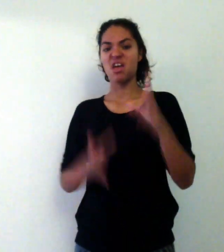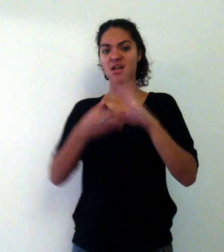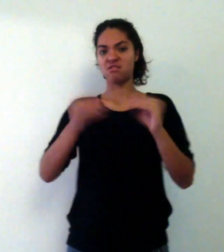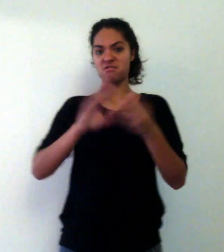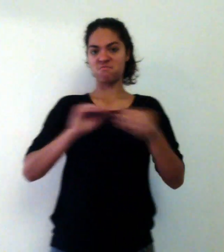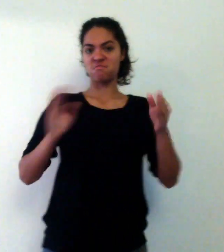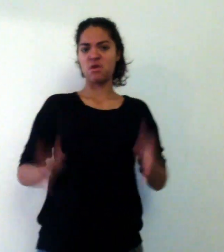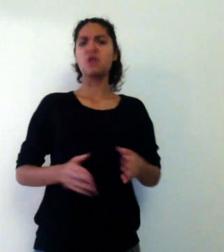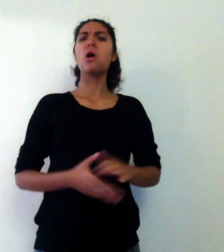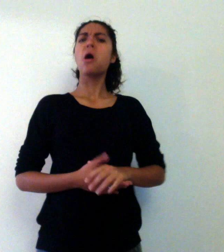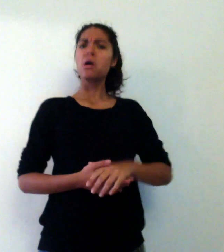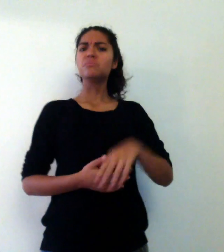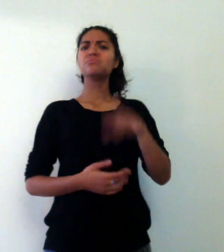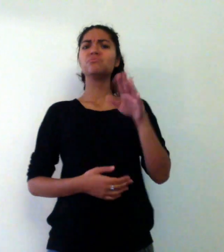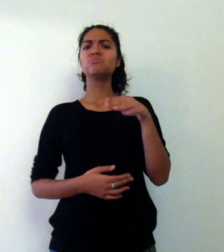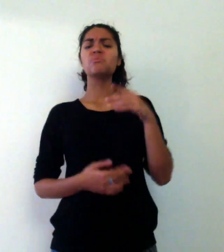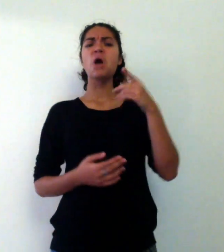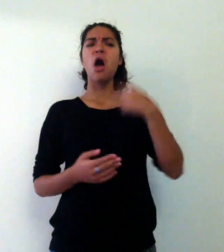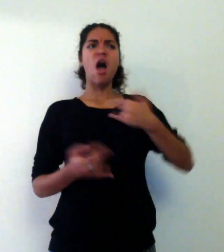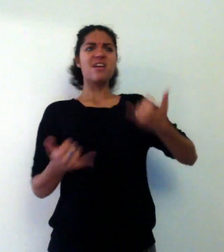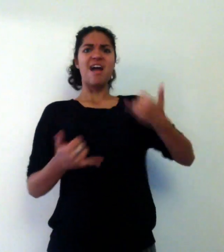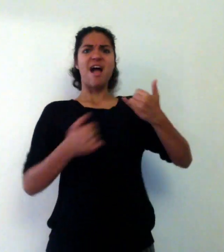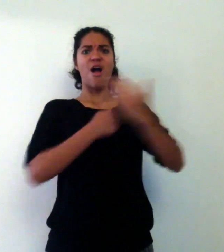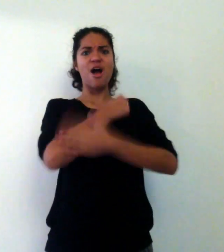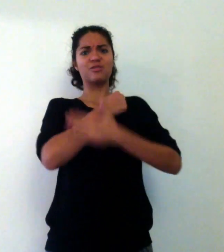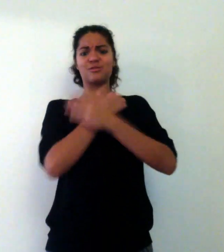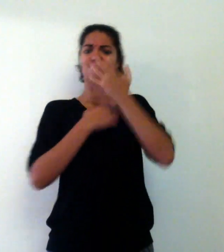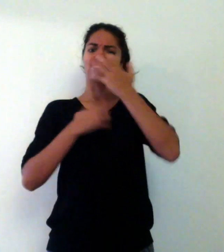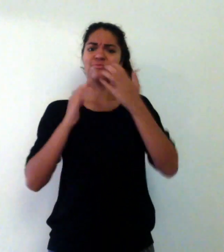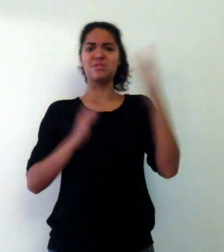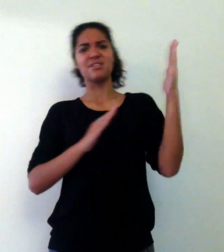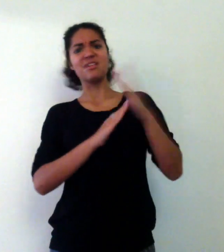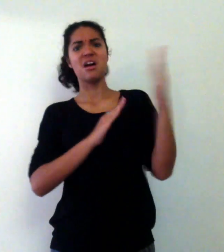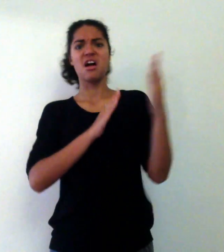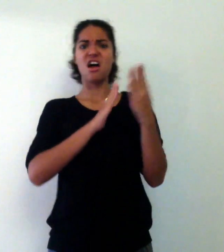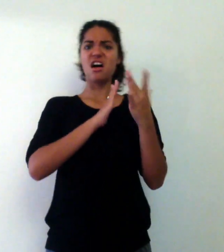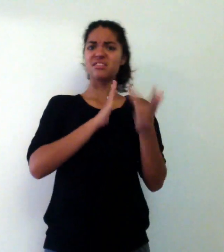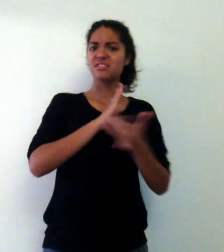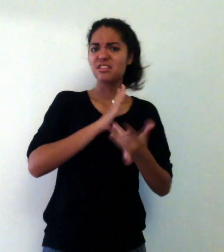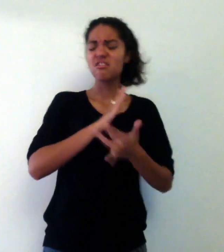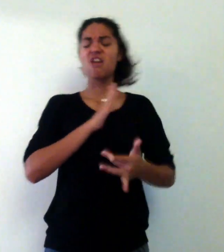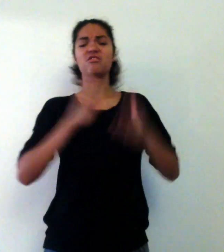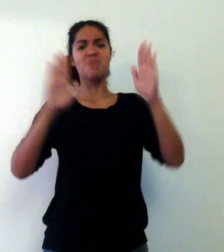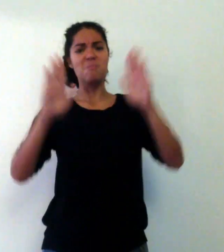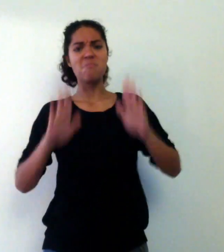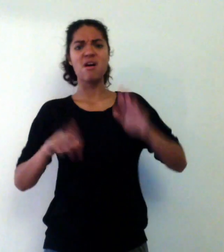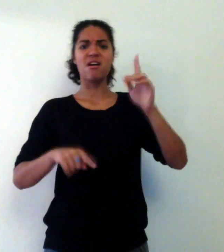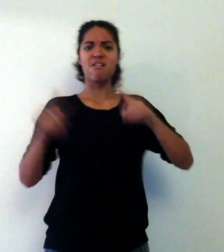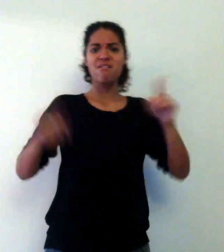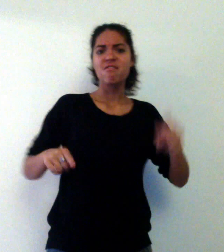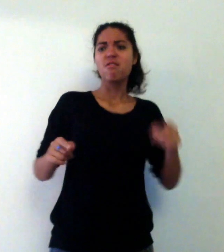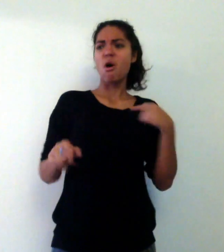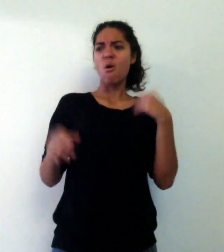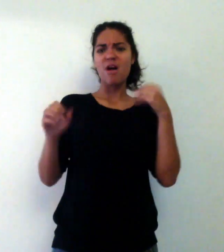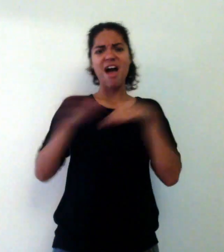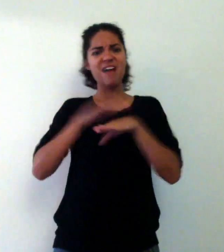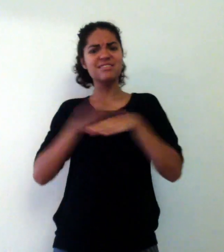many tasks and given us access to knowledge as never before. From all appearances, we're living in the greatest of all human